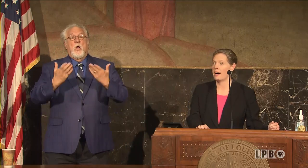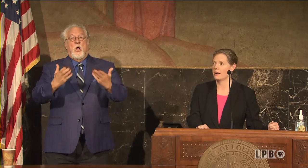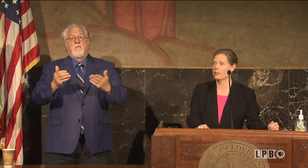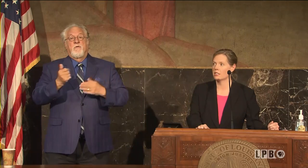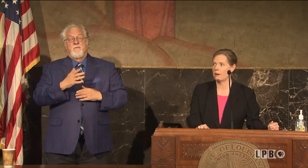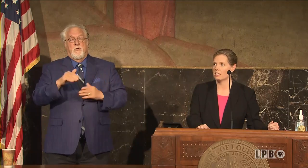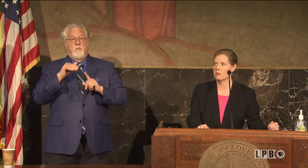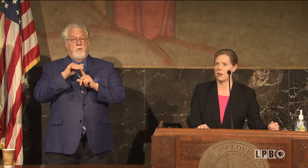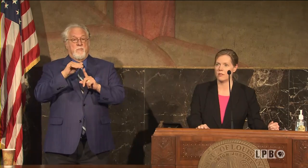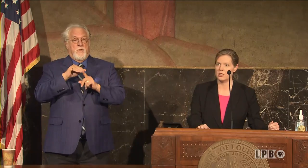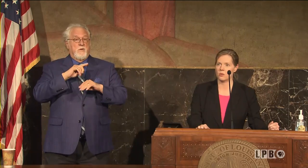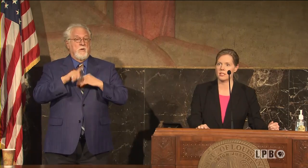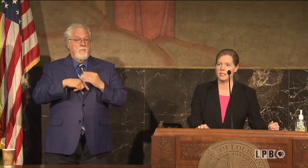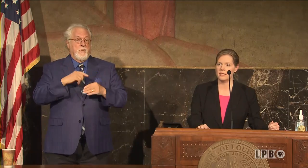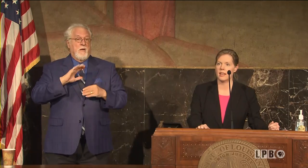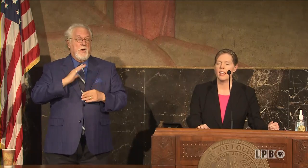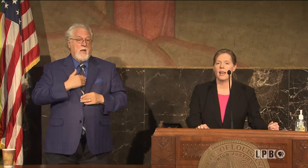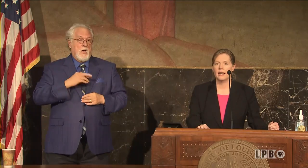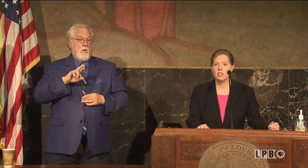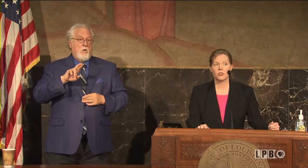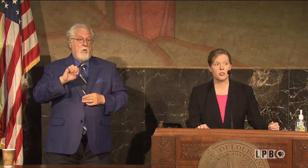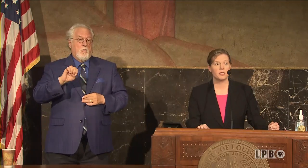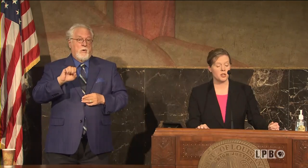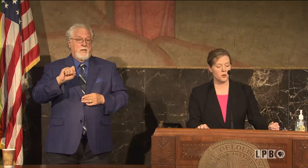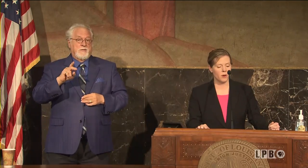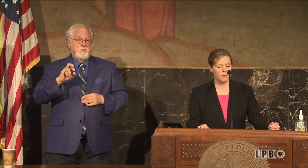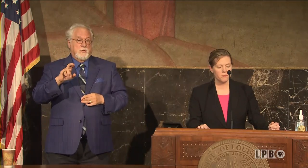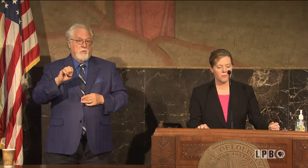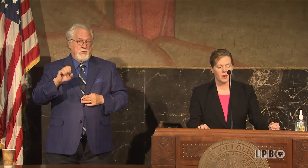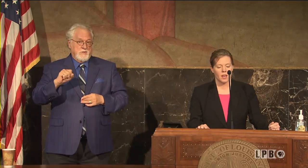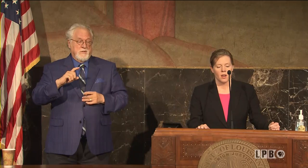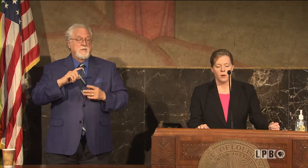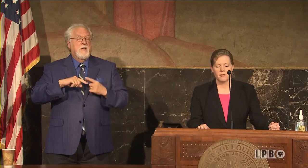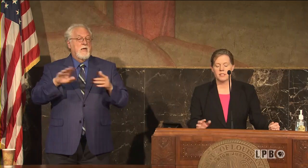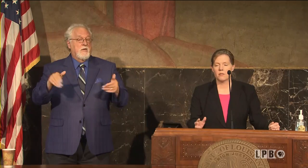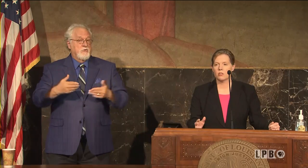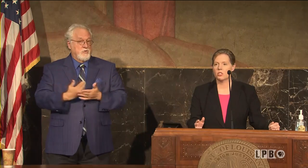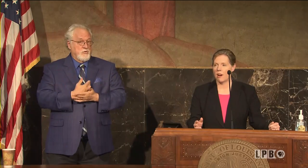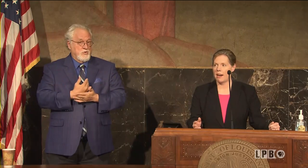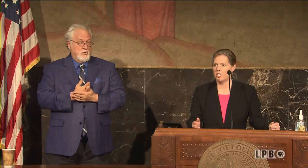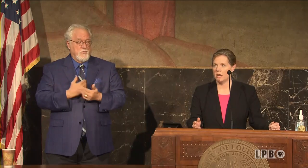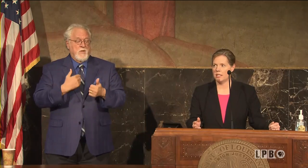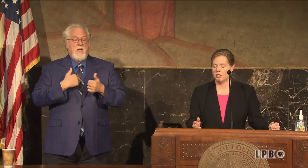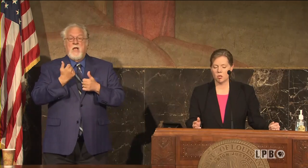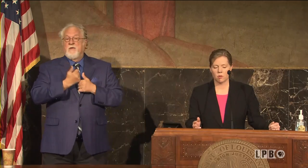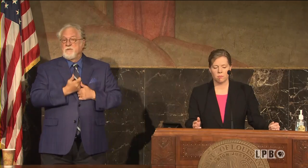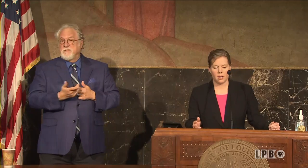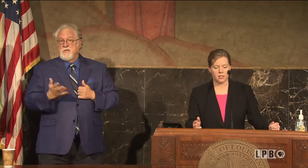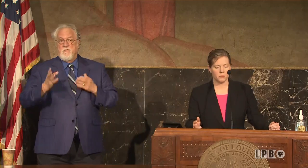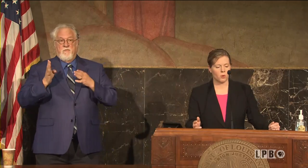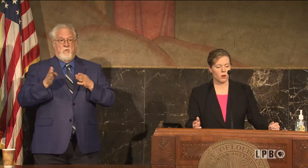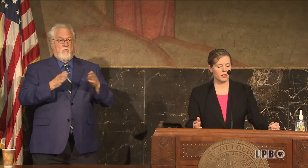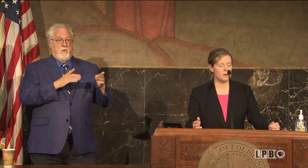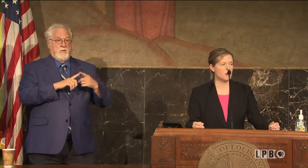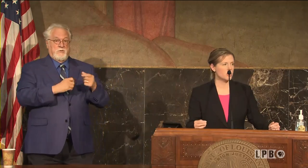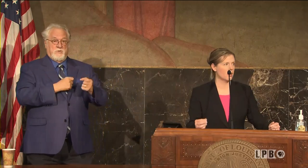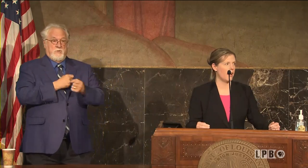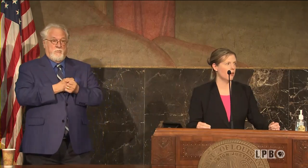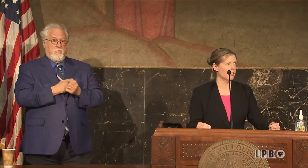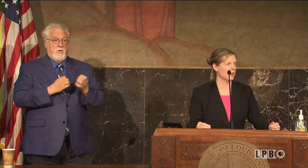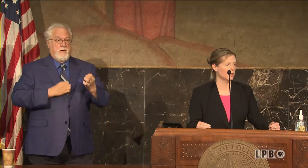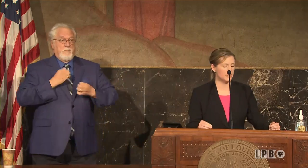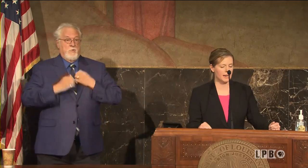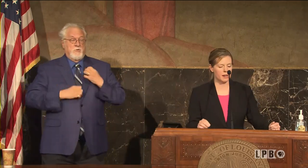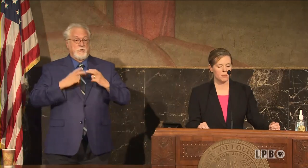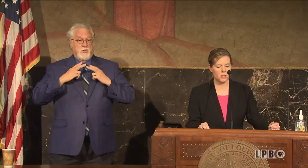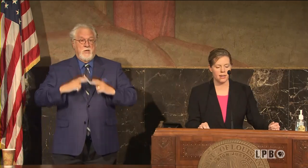few reminders about some of our resources and introduce a new one. We have several strategies to support the emotional